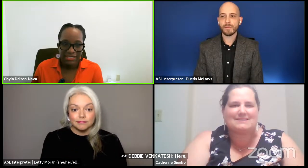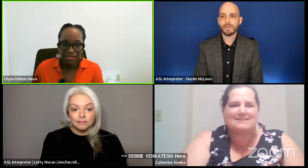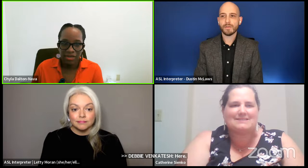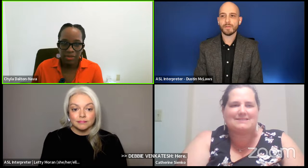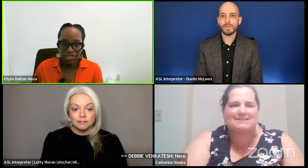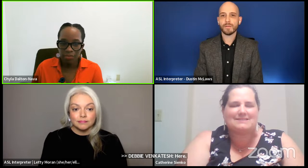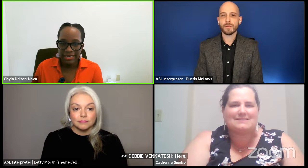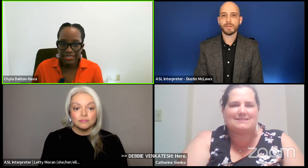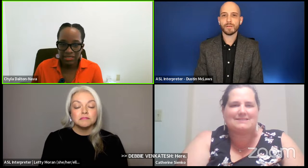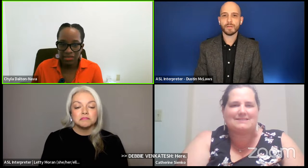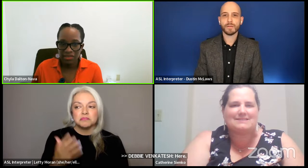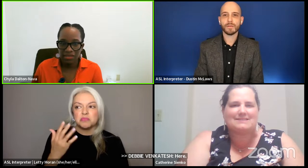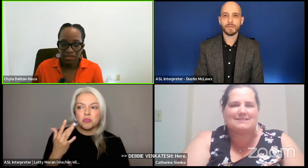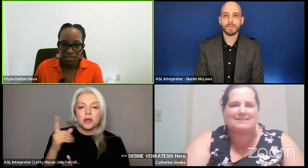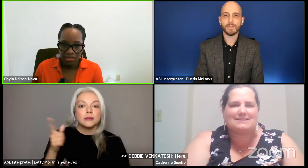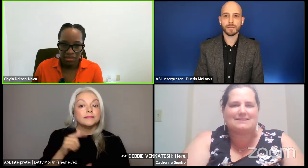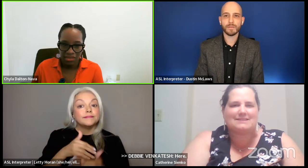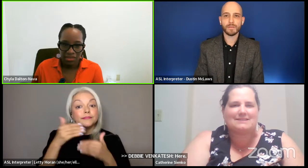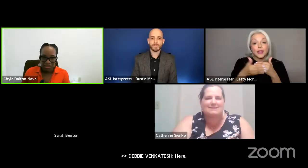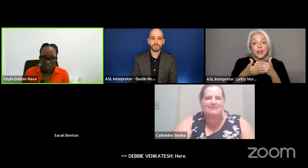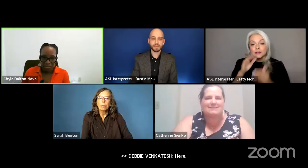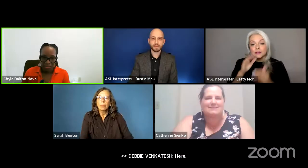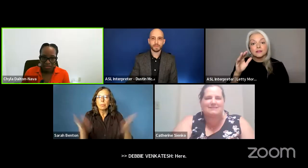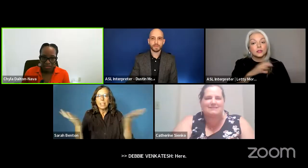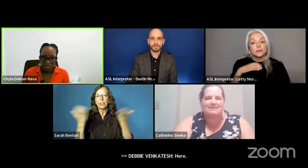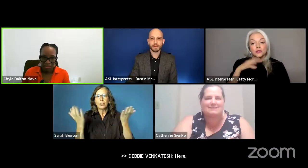I believe he's here. Commissioner Benton.